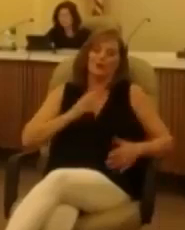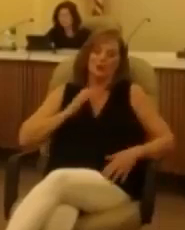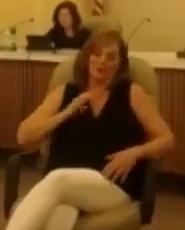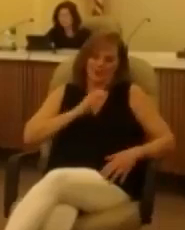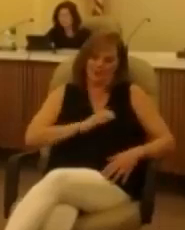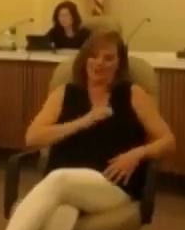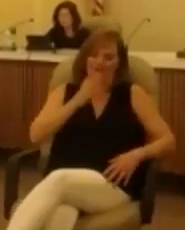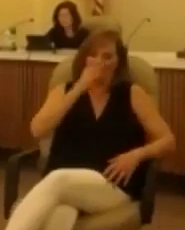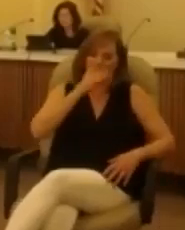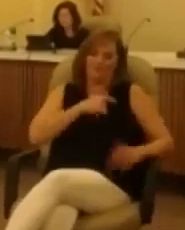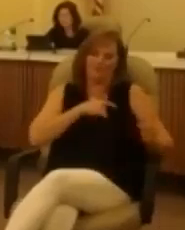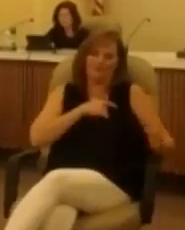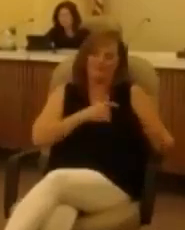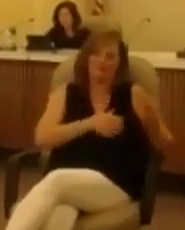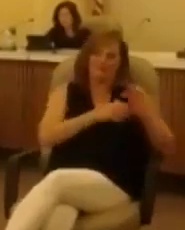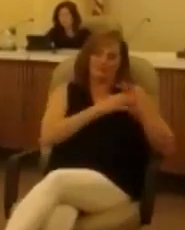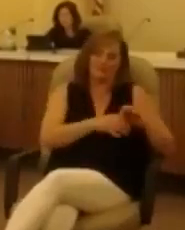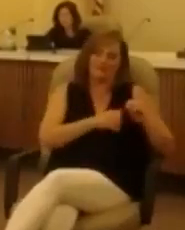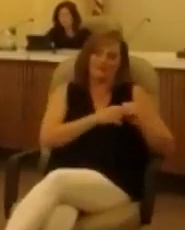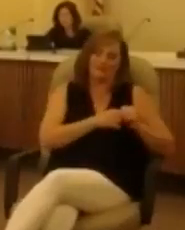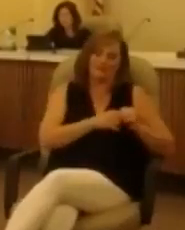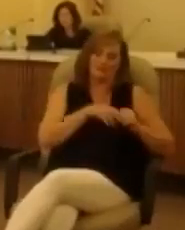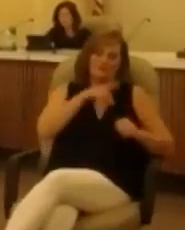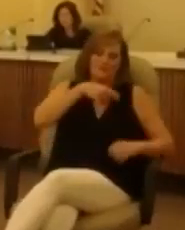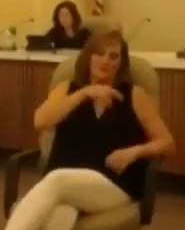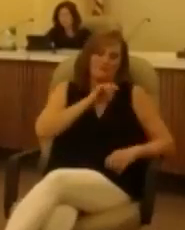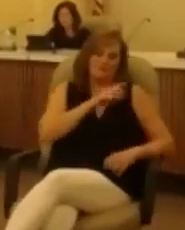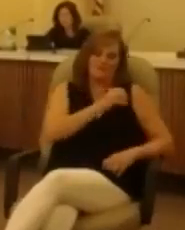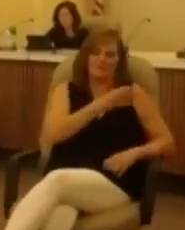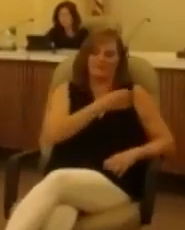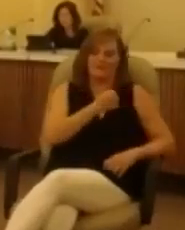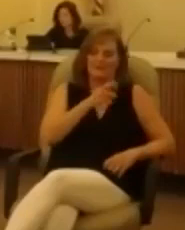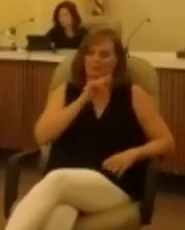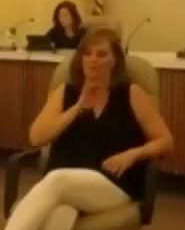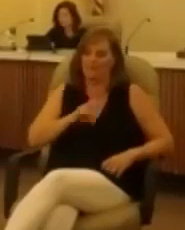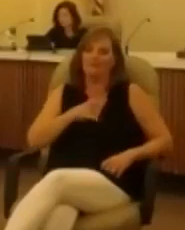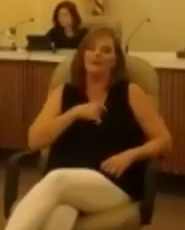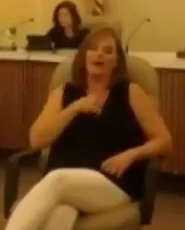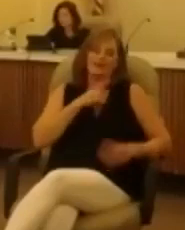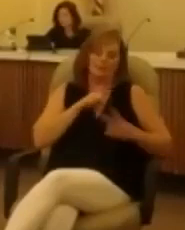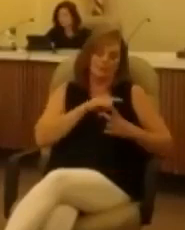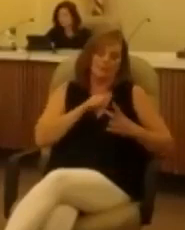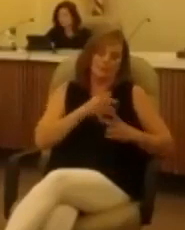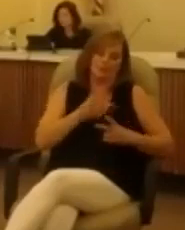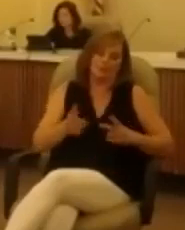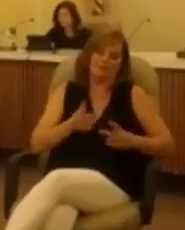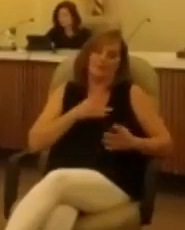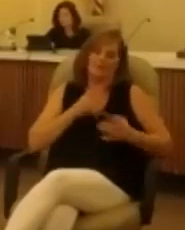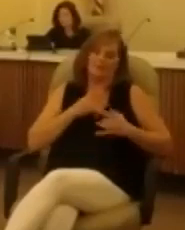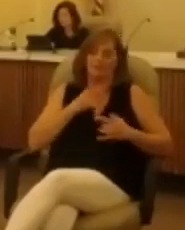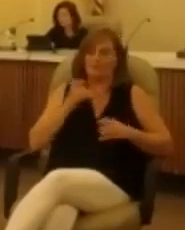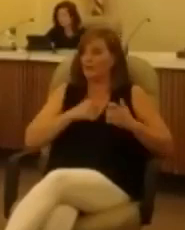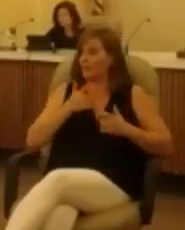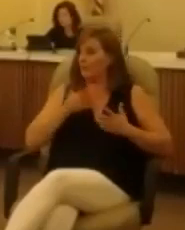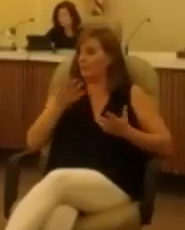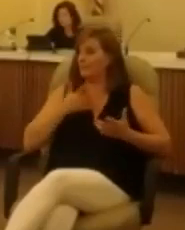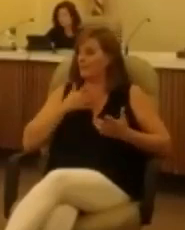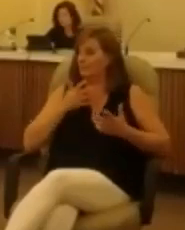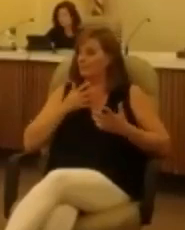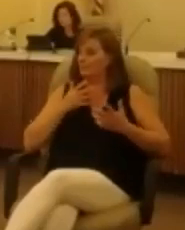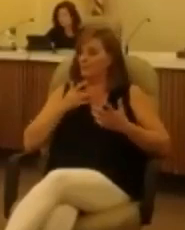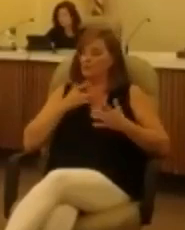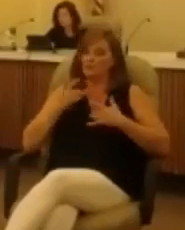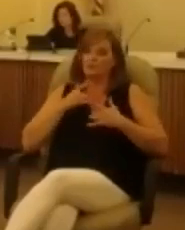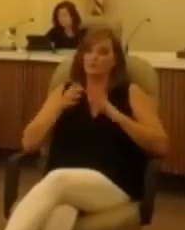to the Parks and Rec, so I left him. I just wanted to make sure. I'm just saying those were the 2 things I was going to mention. Anyone else?